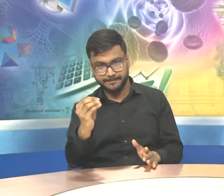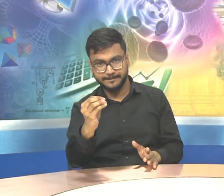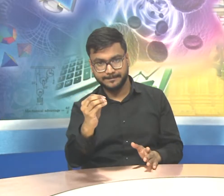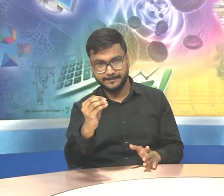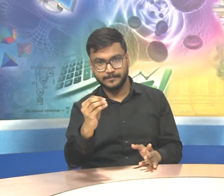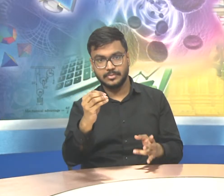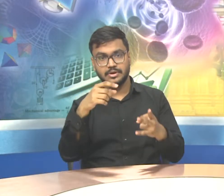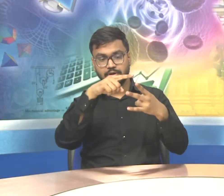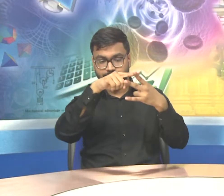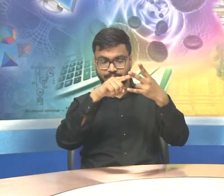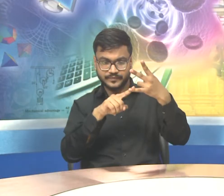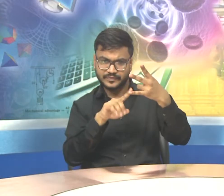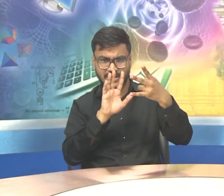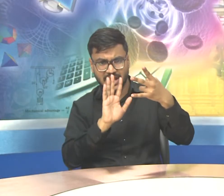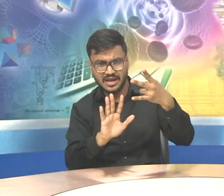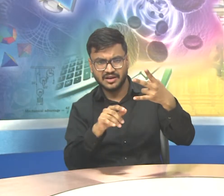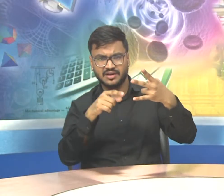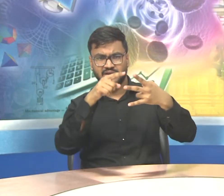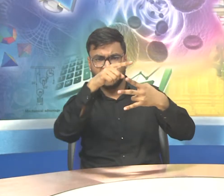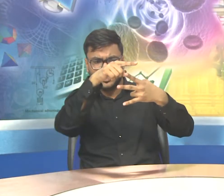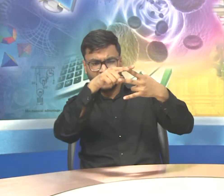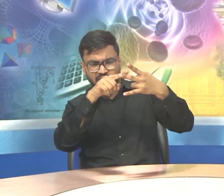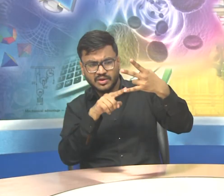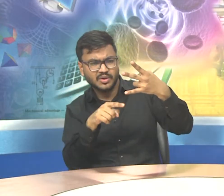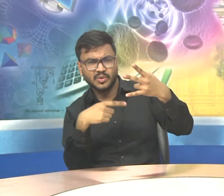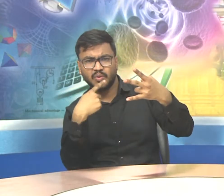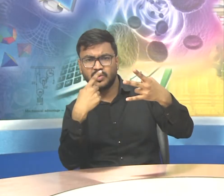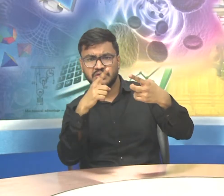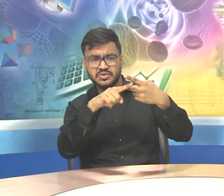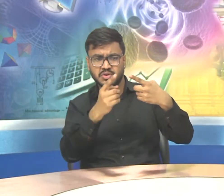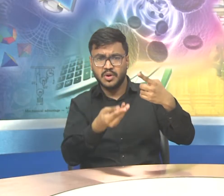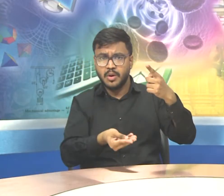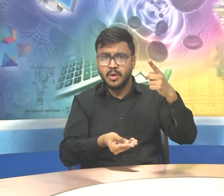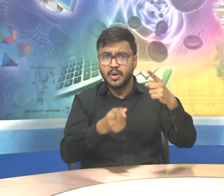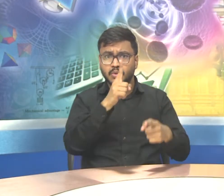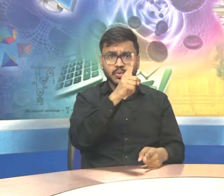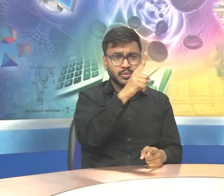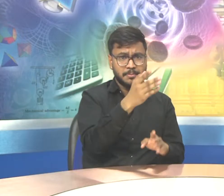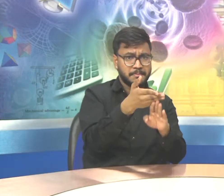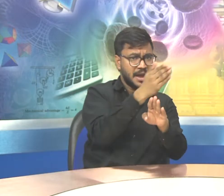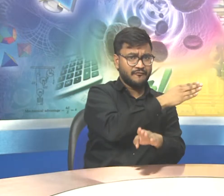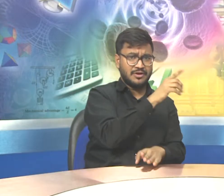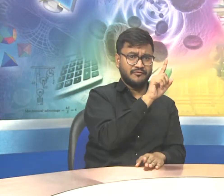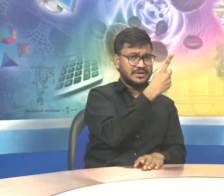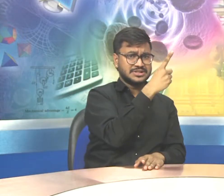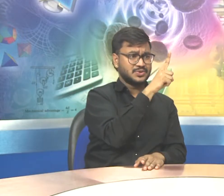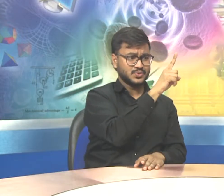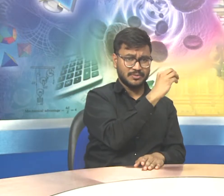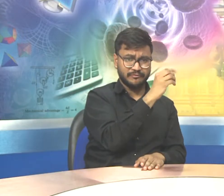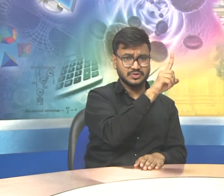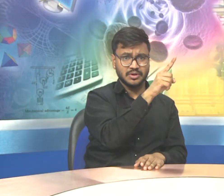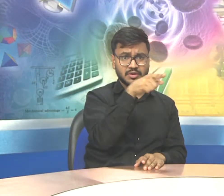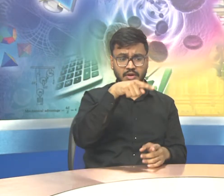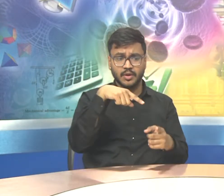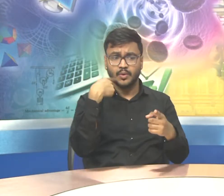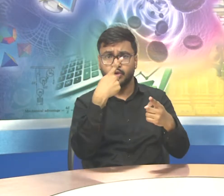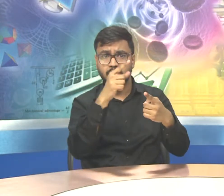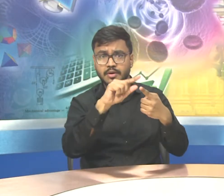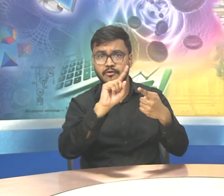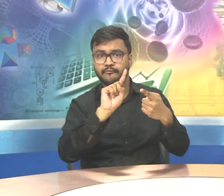along with including 5 votes more, it gets only 40 votes. Since A reached